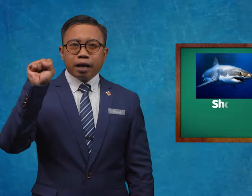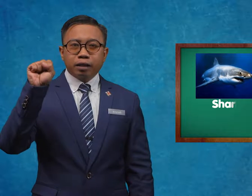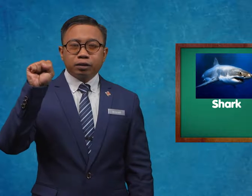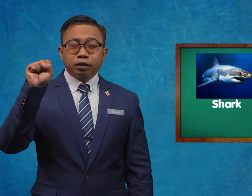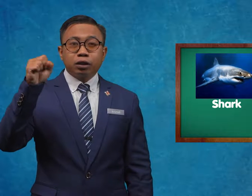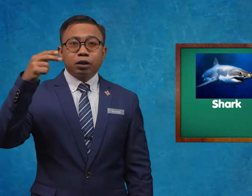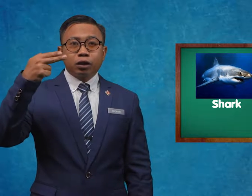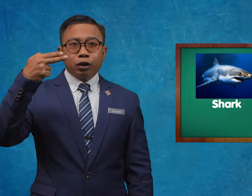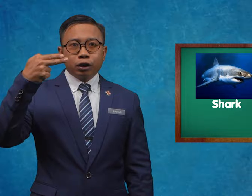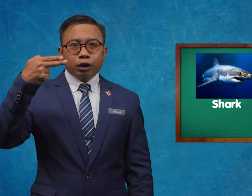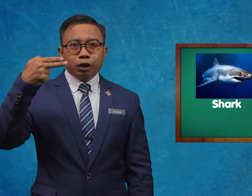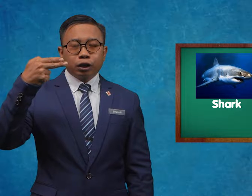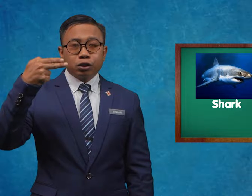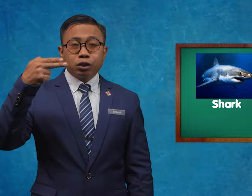S H